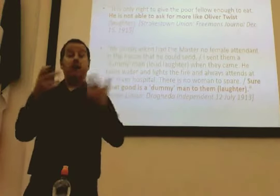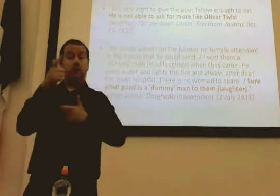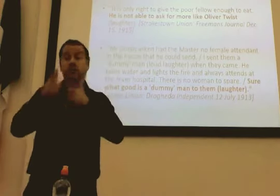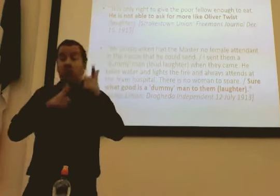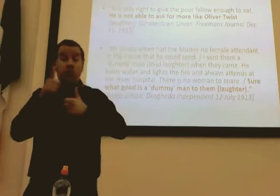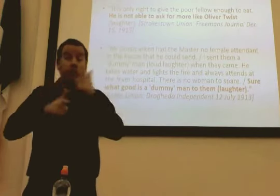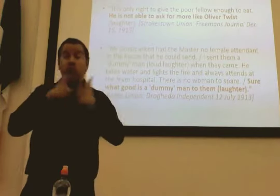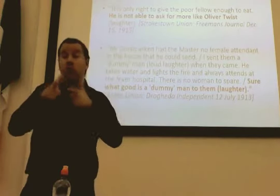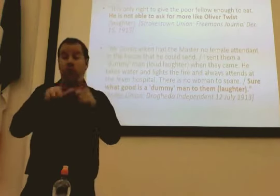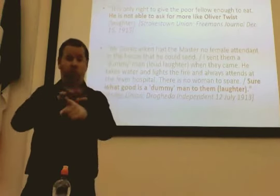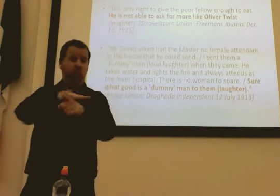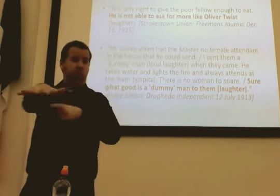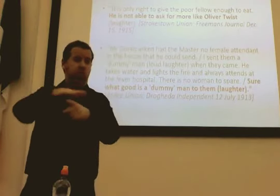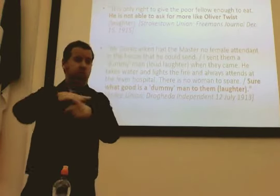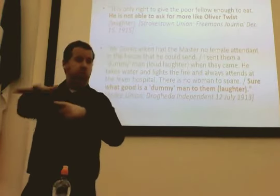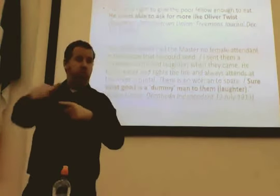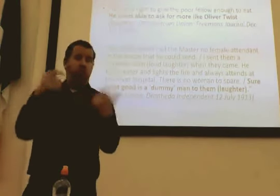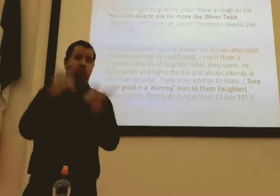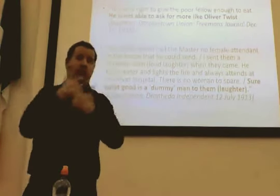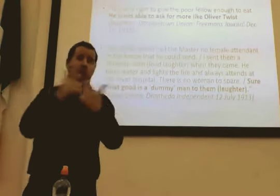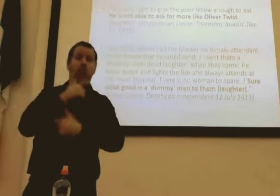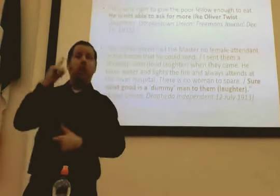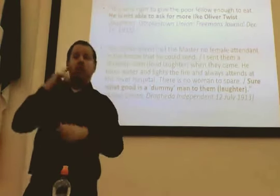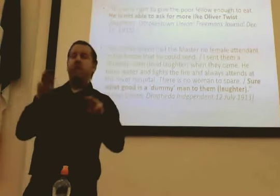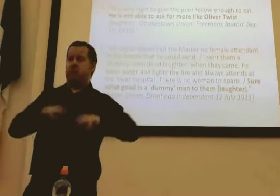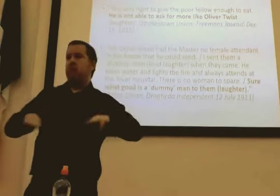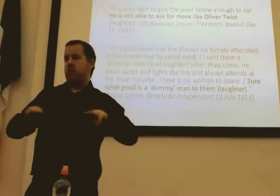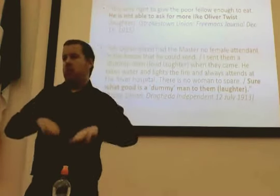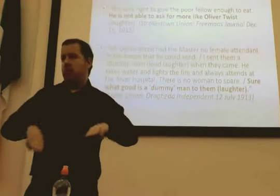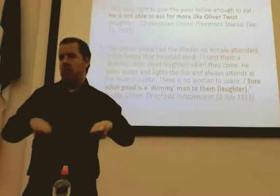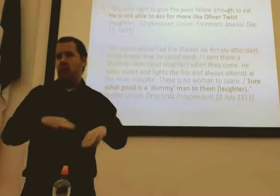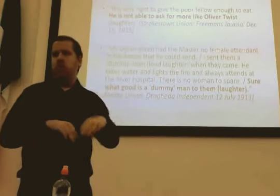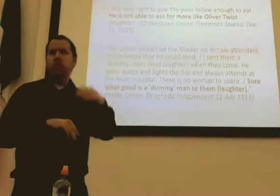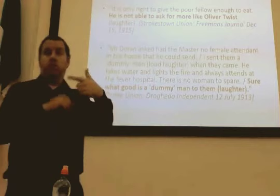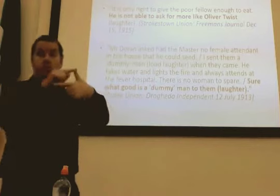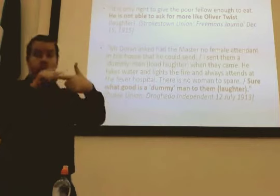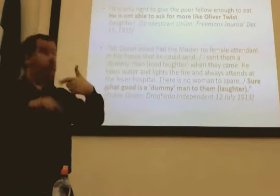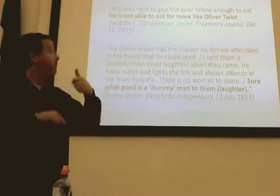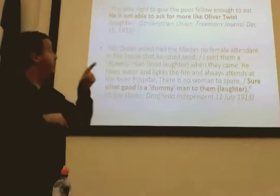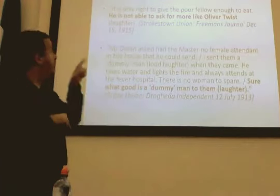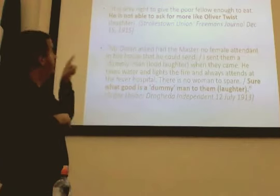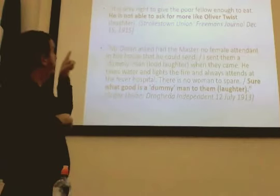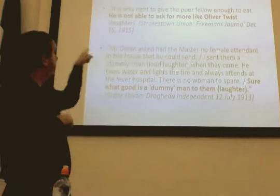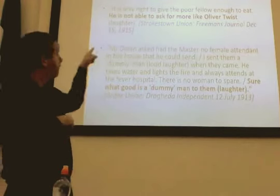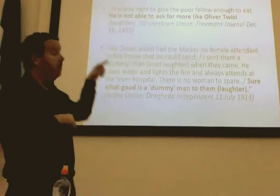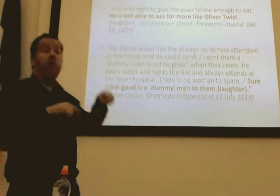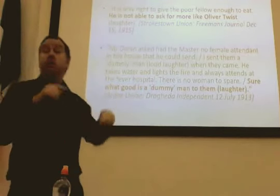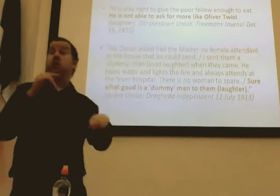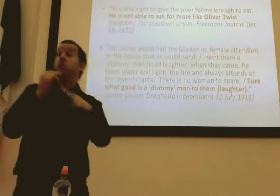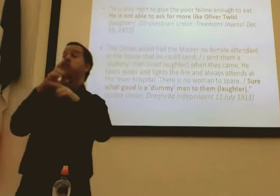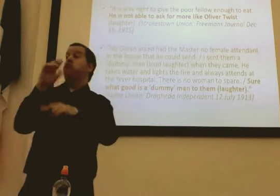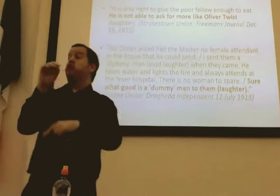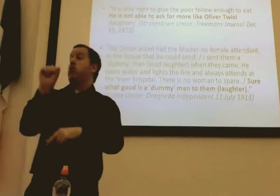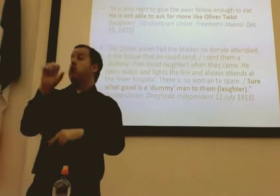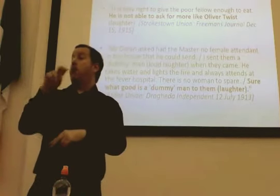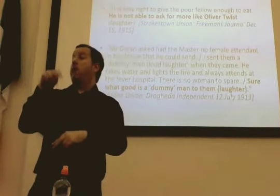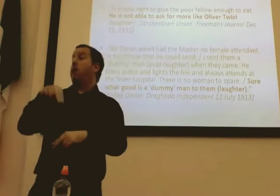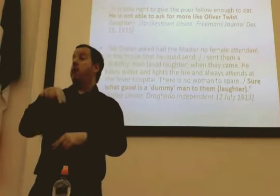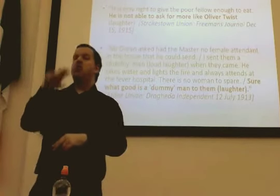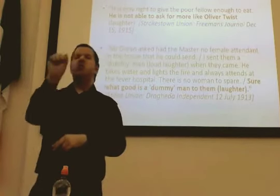reactions the workhouse had to deaf people. But there's often cases as well of people slagging off deaf people and mocking deaf